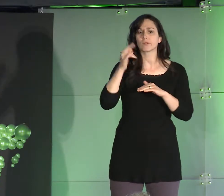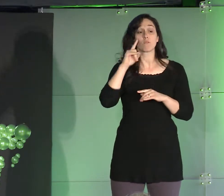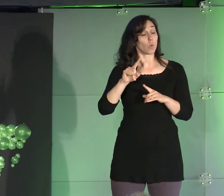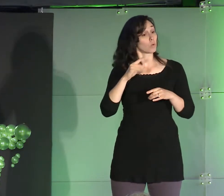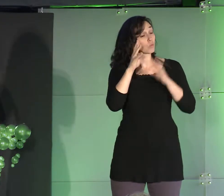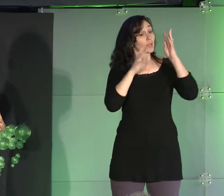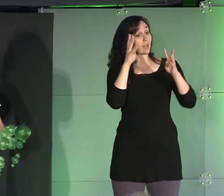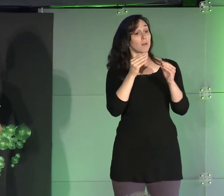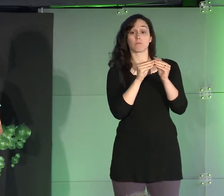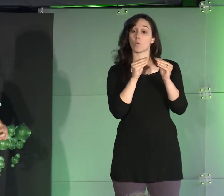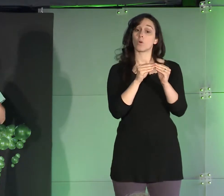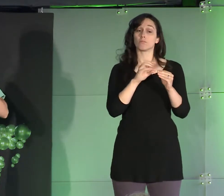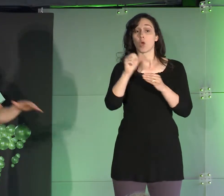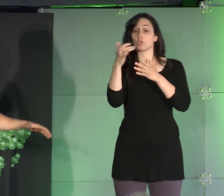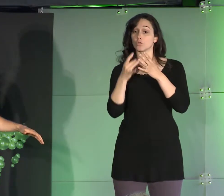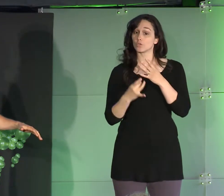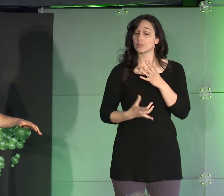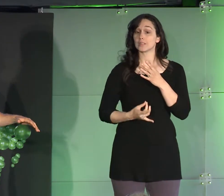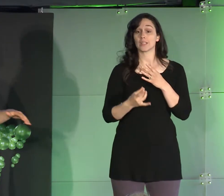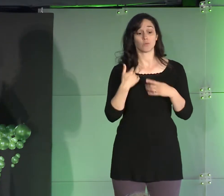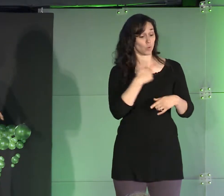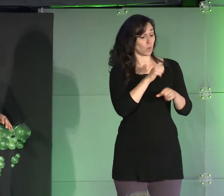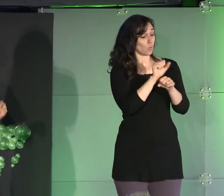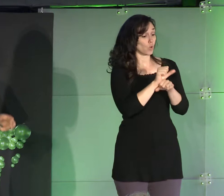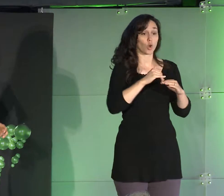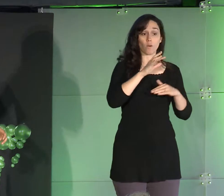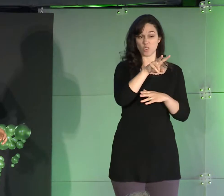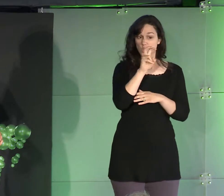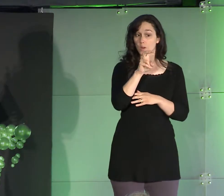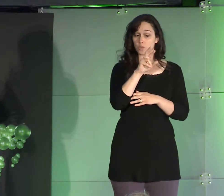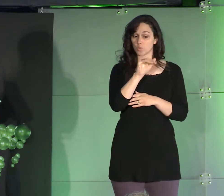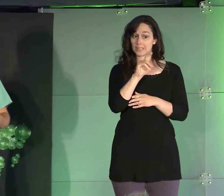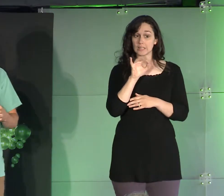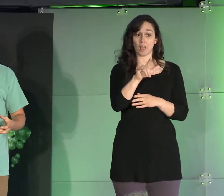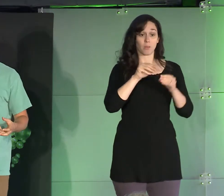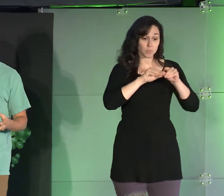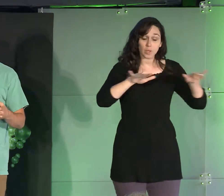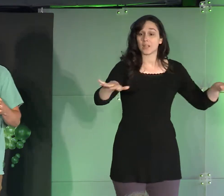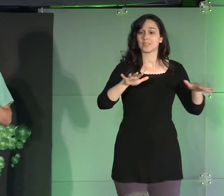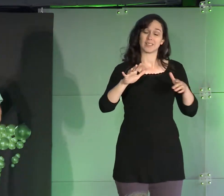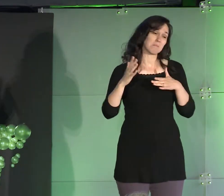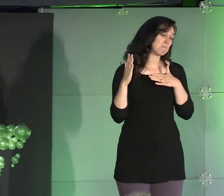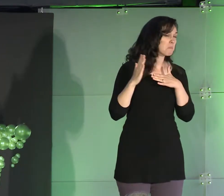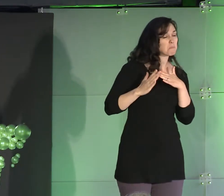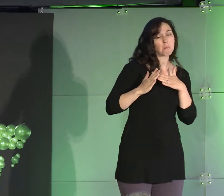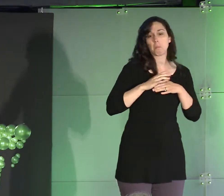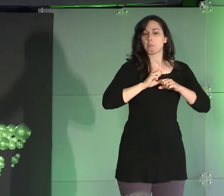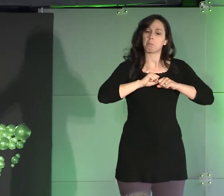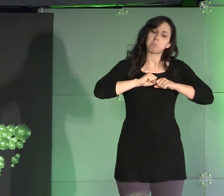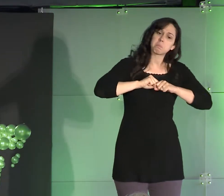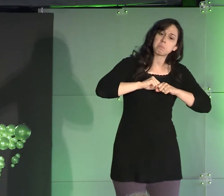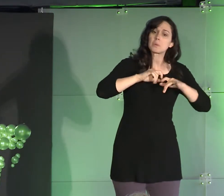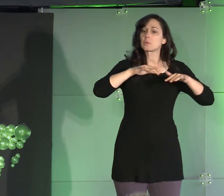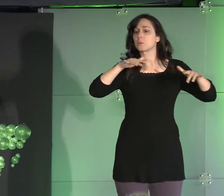And we're hoping to tap into that existing network of over 200 retail branches and a booming e-commerce division. And this is